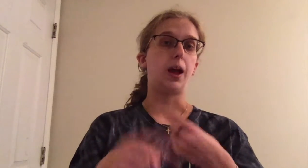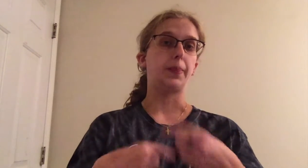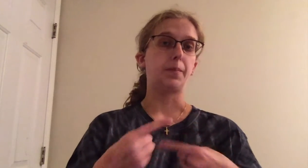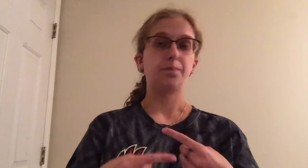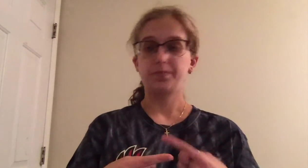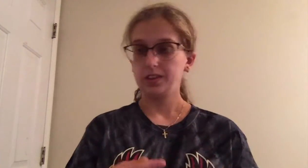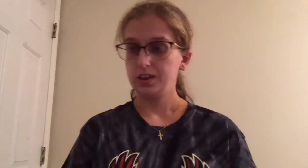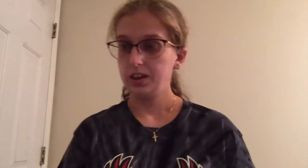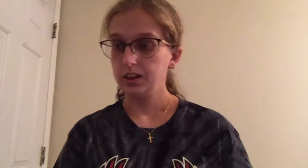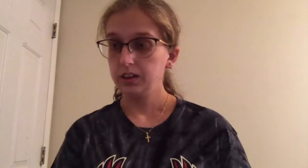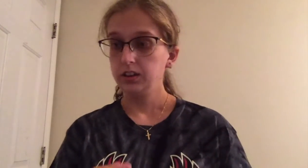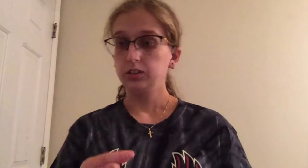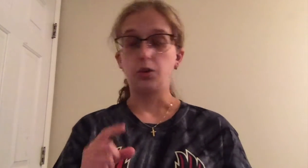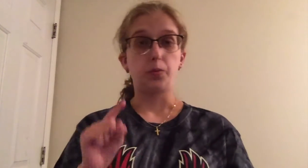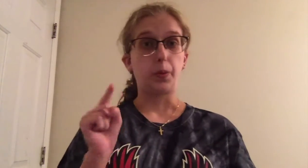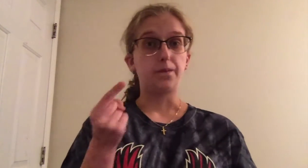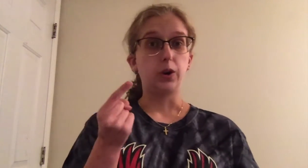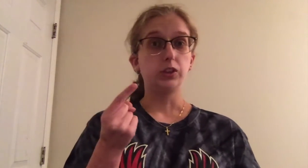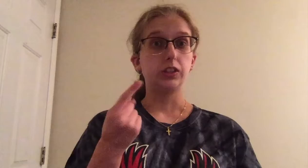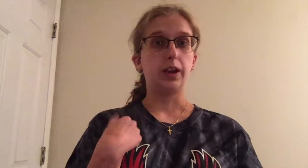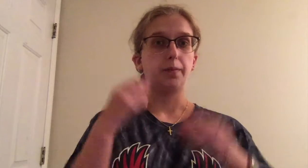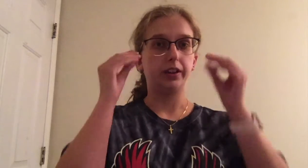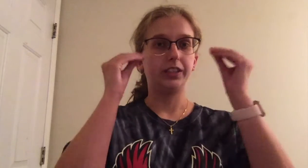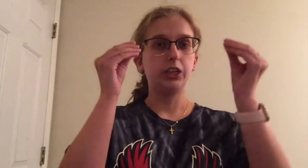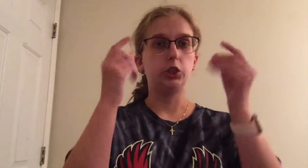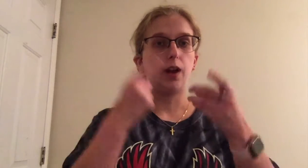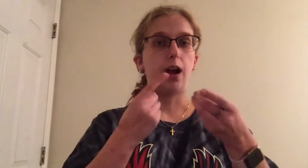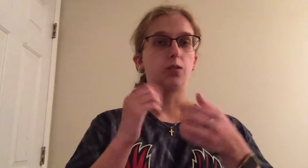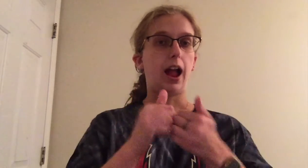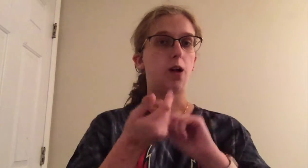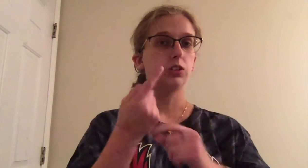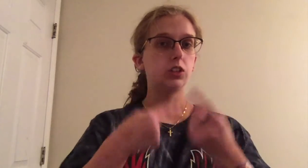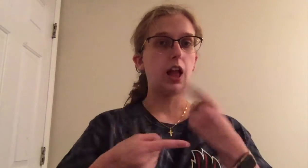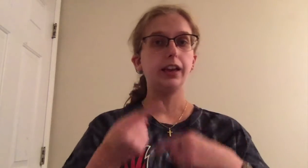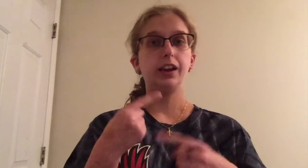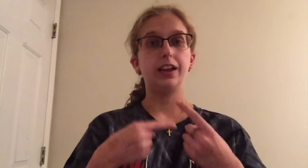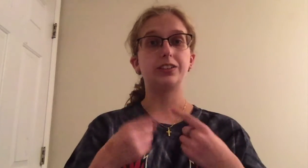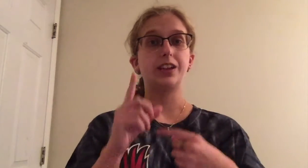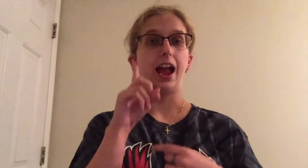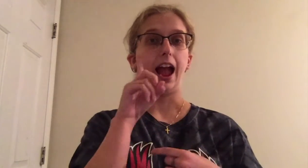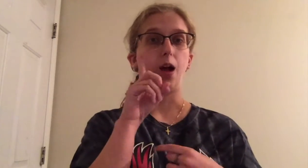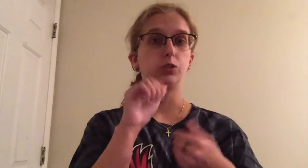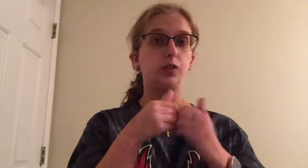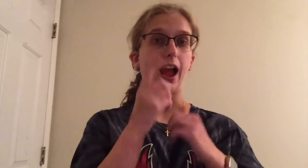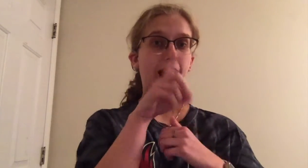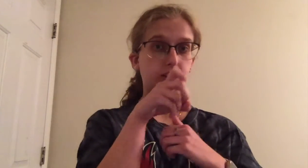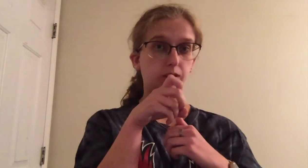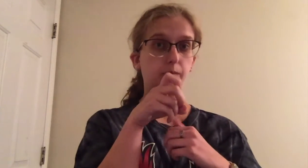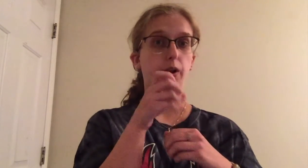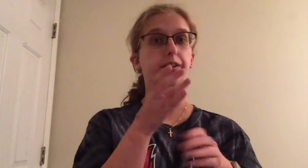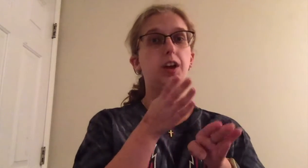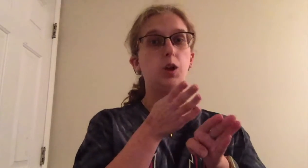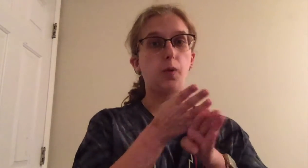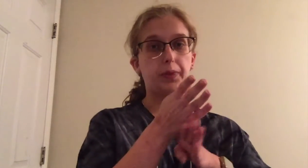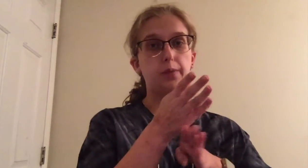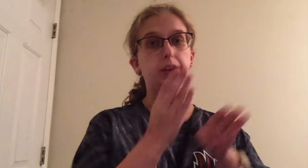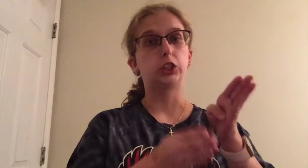them. So the first thing I'm going to teach you how to sign is how to ask someone what their major or